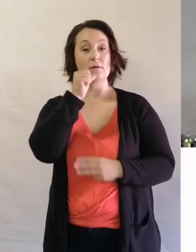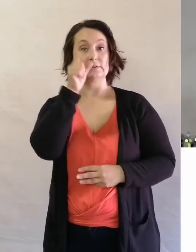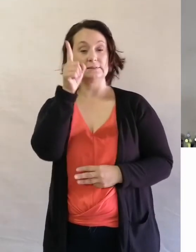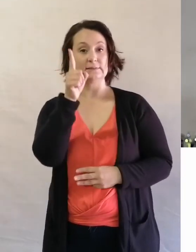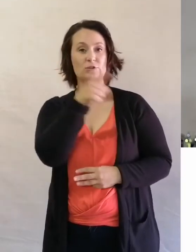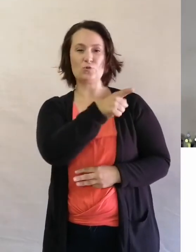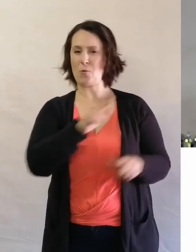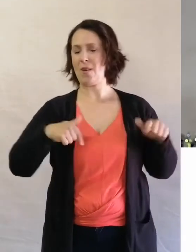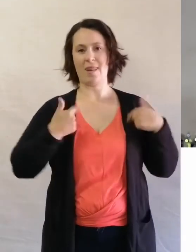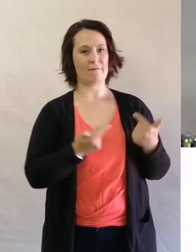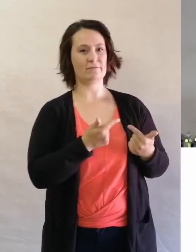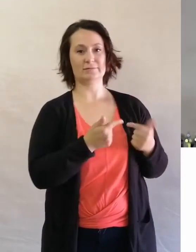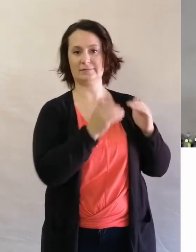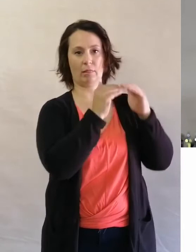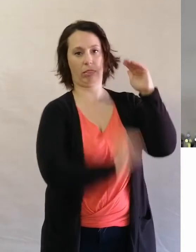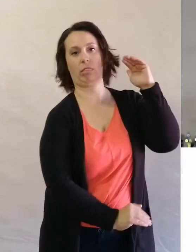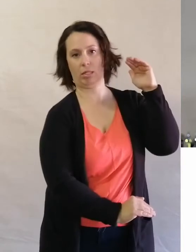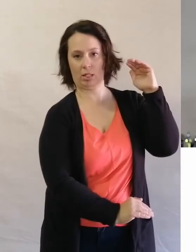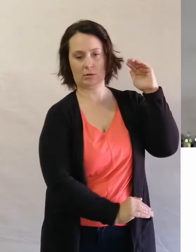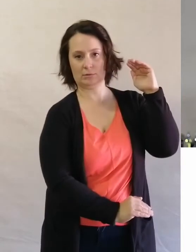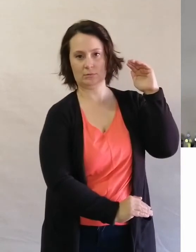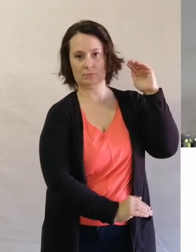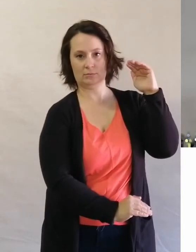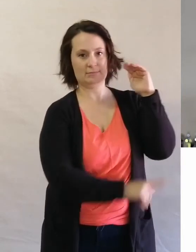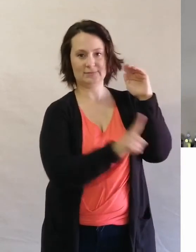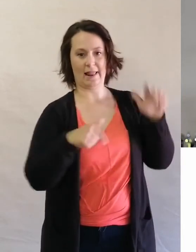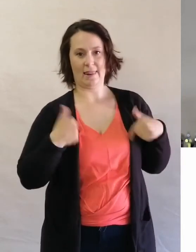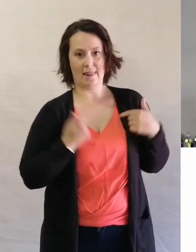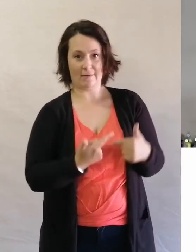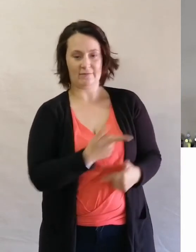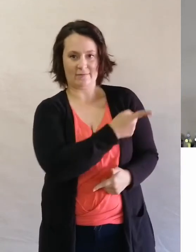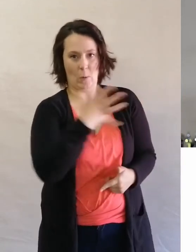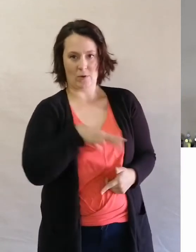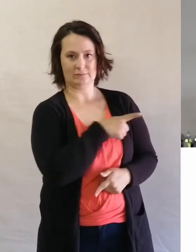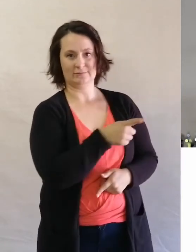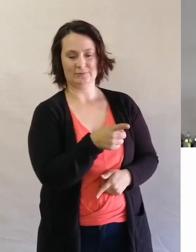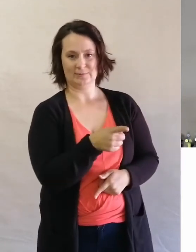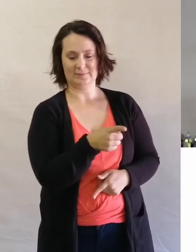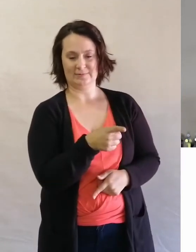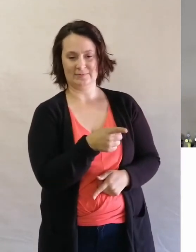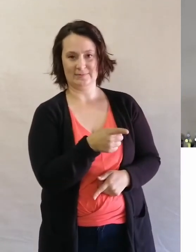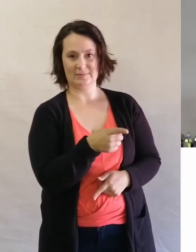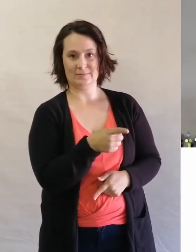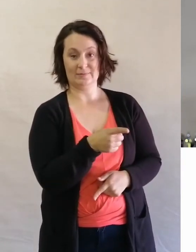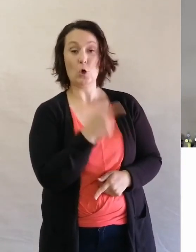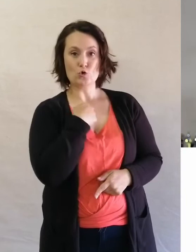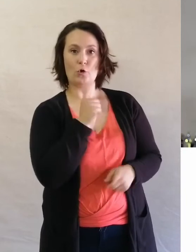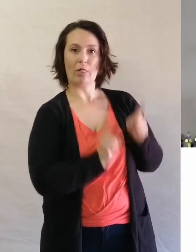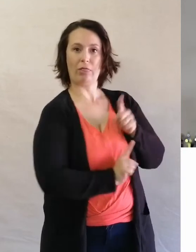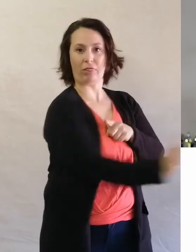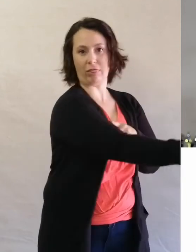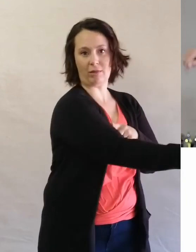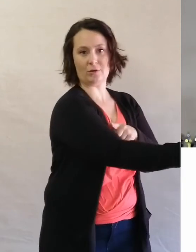life you've been living is sub-zero. The life you've been living is not the life I've designed for you. You've been running to another fortified